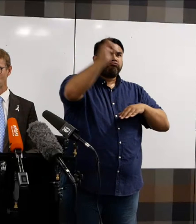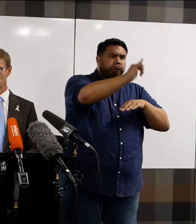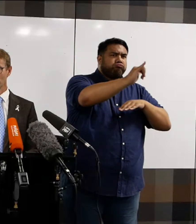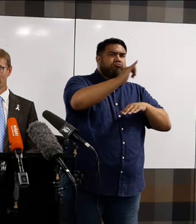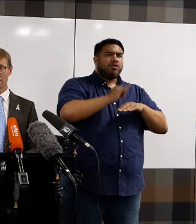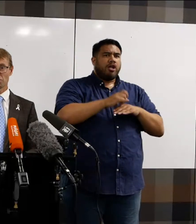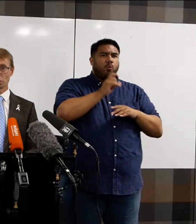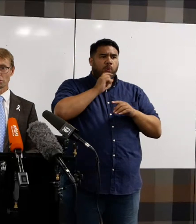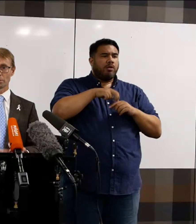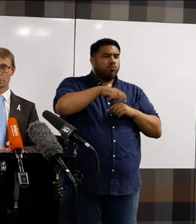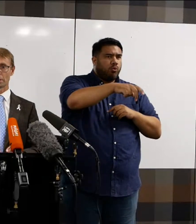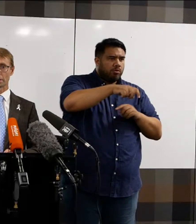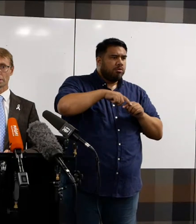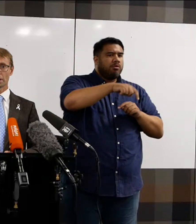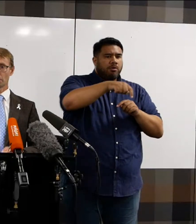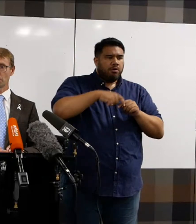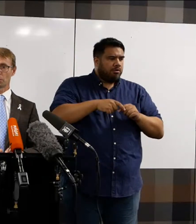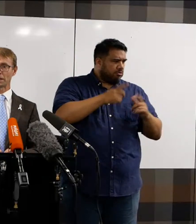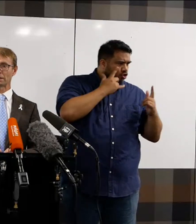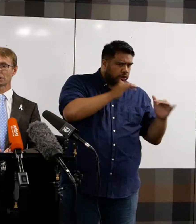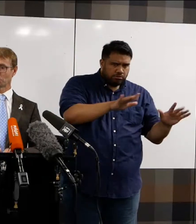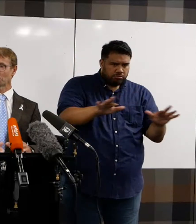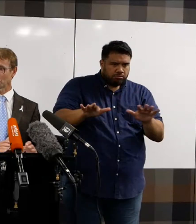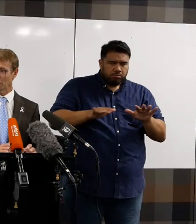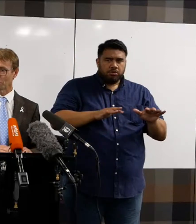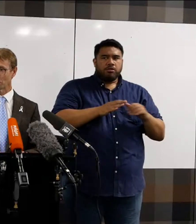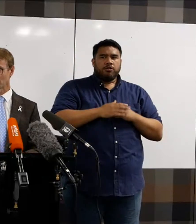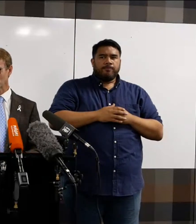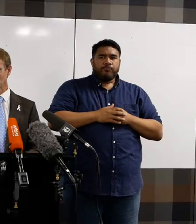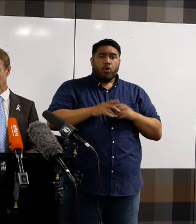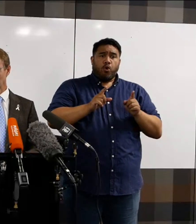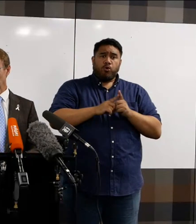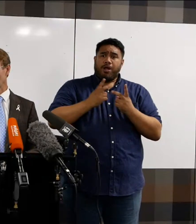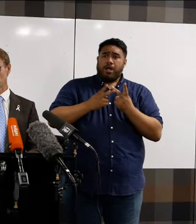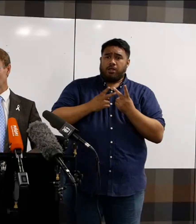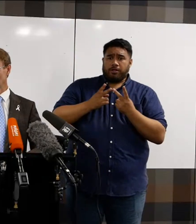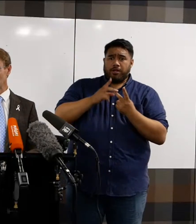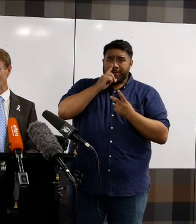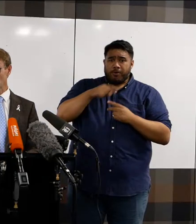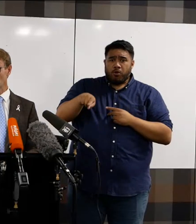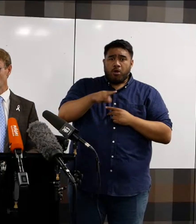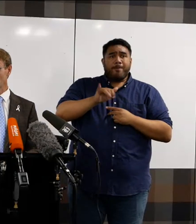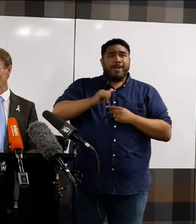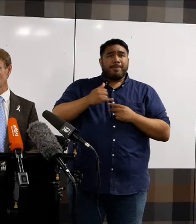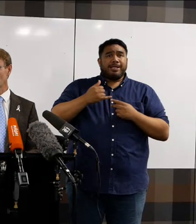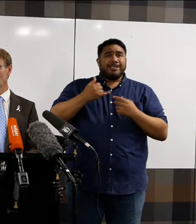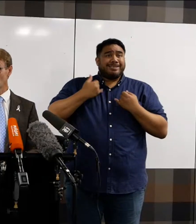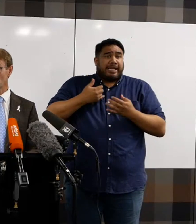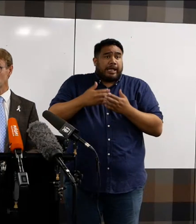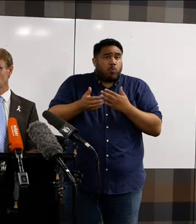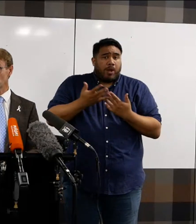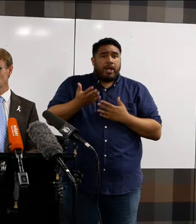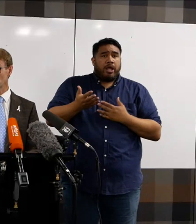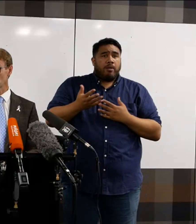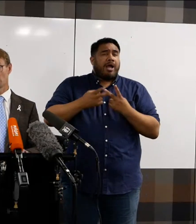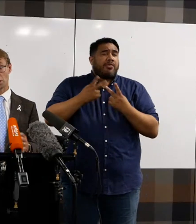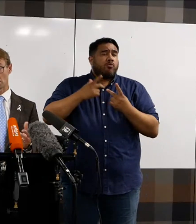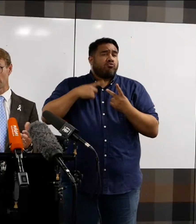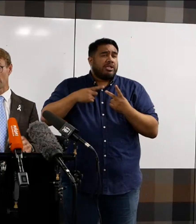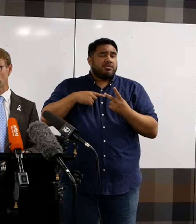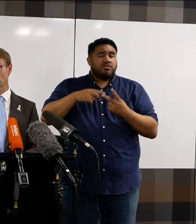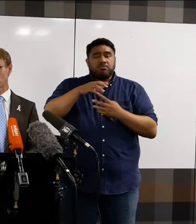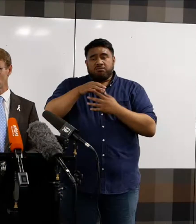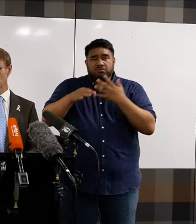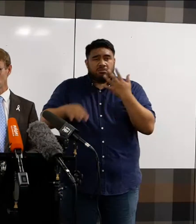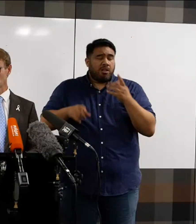sure people are well. And of course, remembering that people may get symptoms of other illnesses, and people sometimes get unwell during flights for a whole range of reasons,